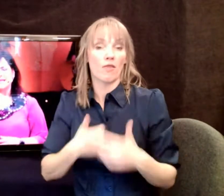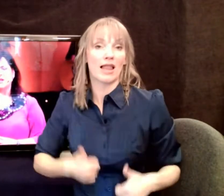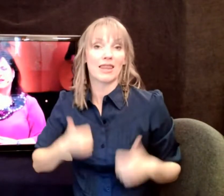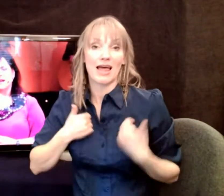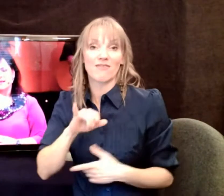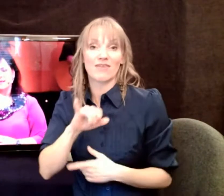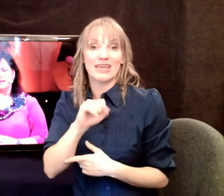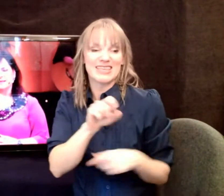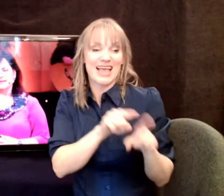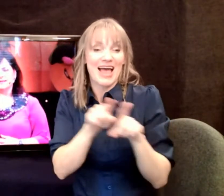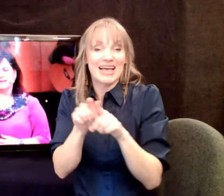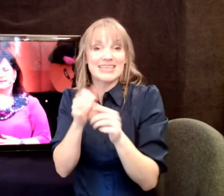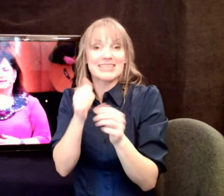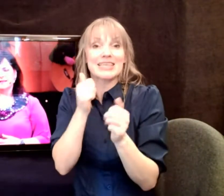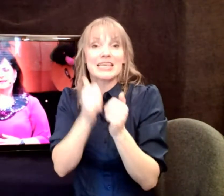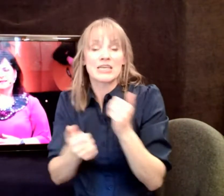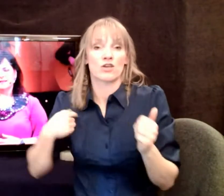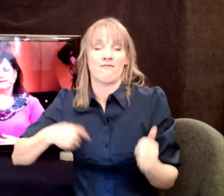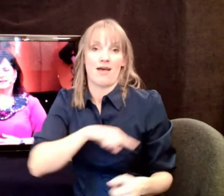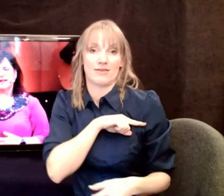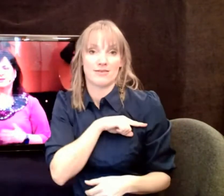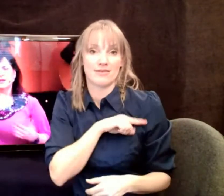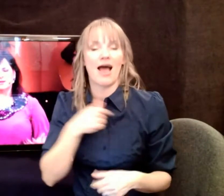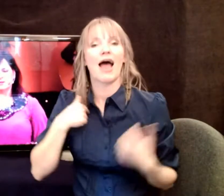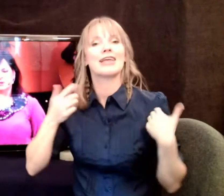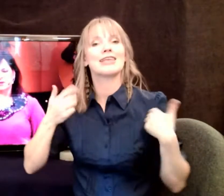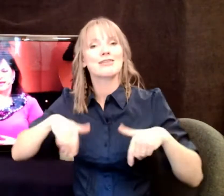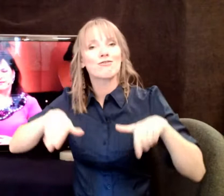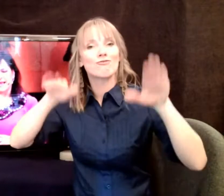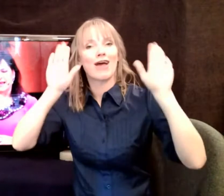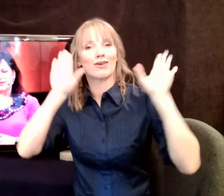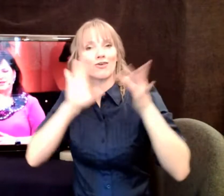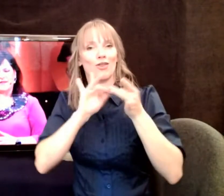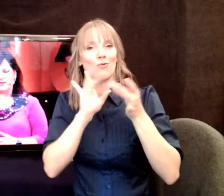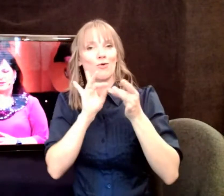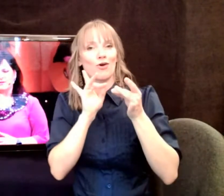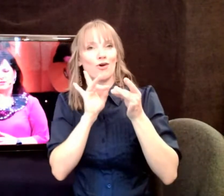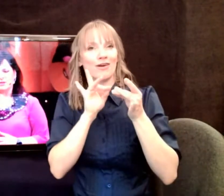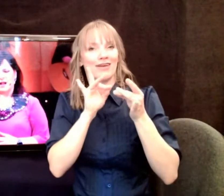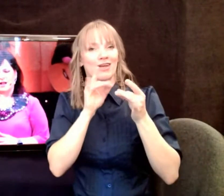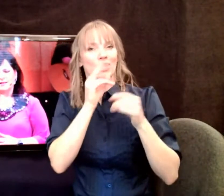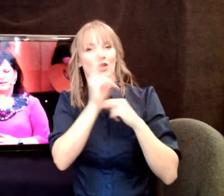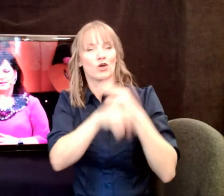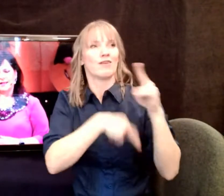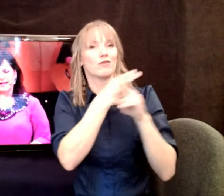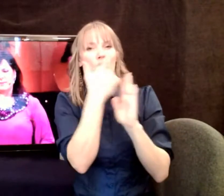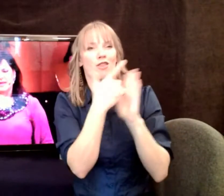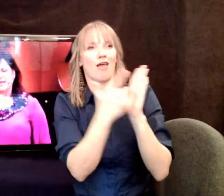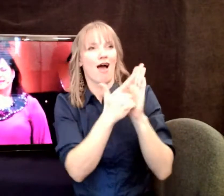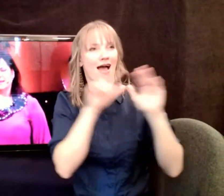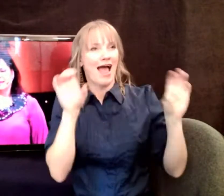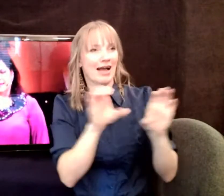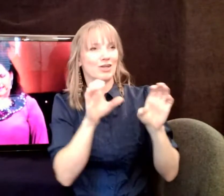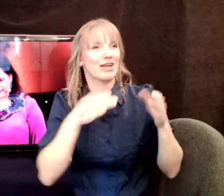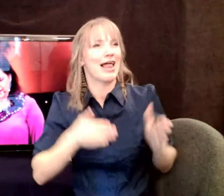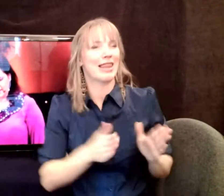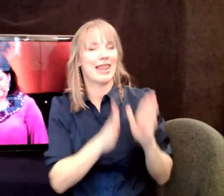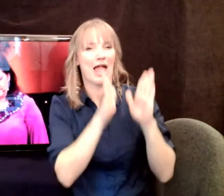each of us. And I surrender this word now into the action of that universal law, letting it be,